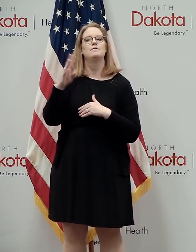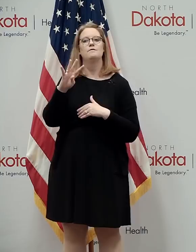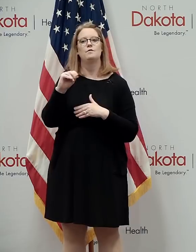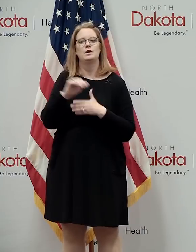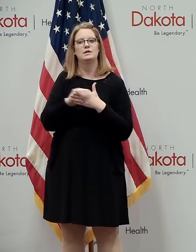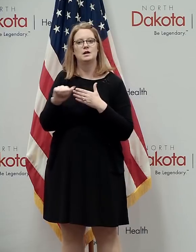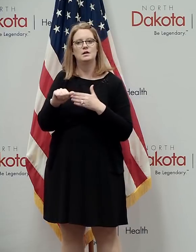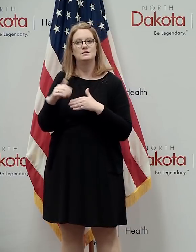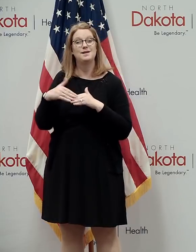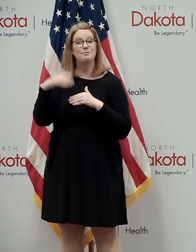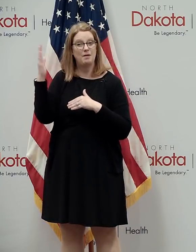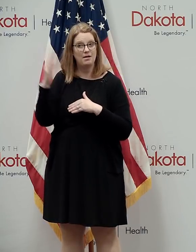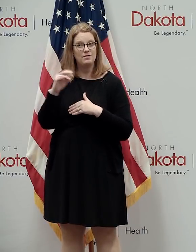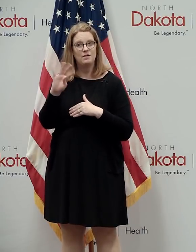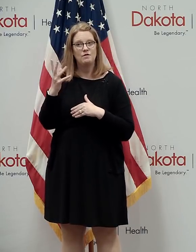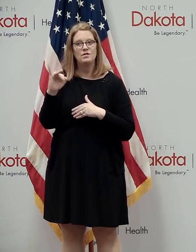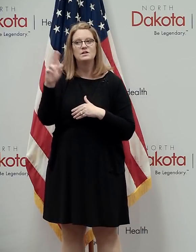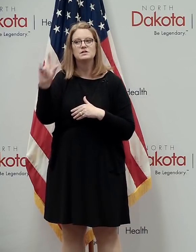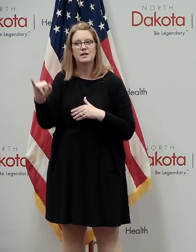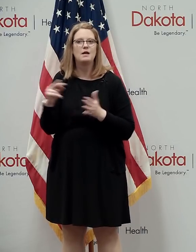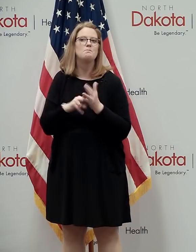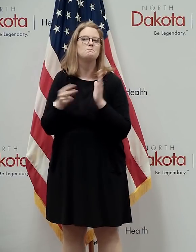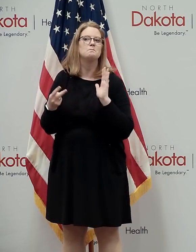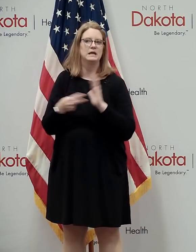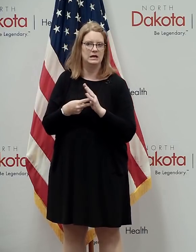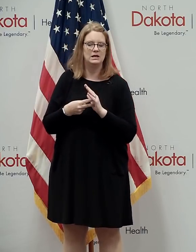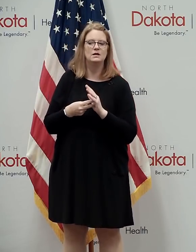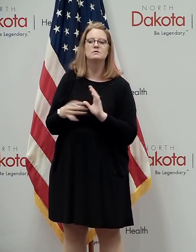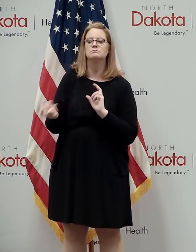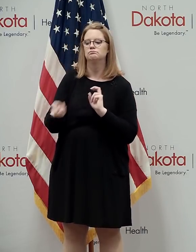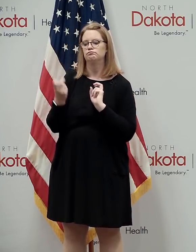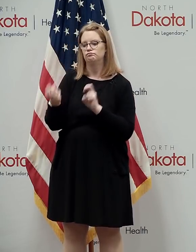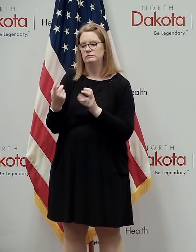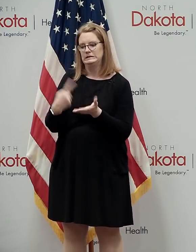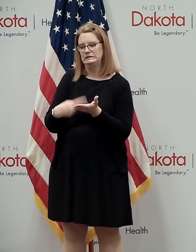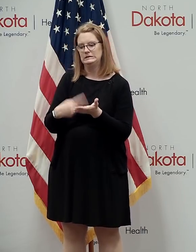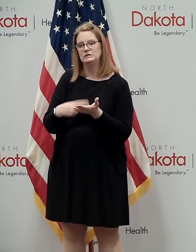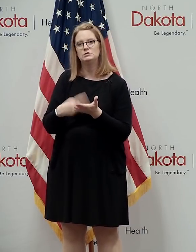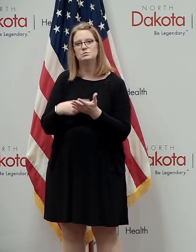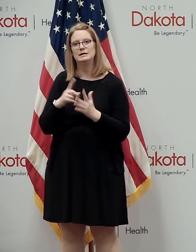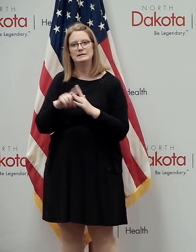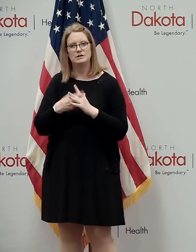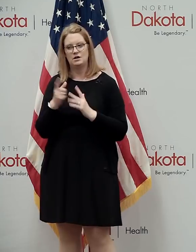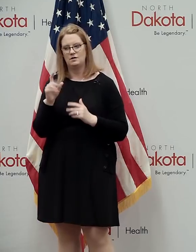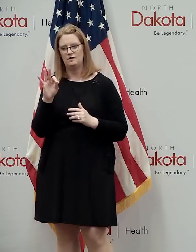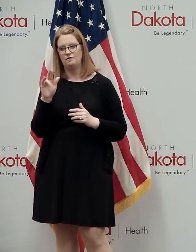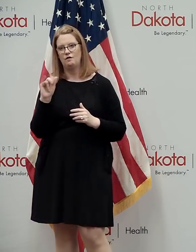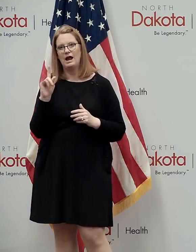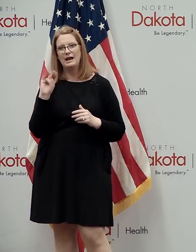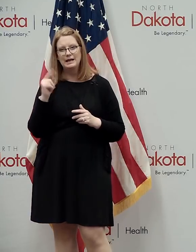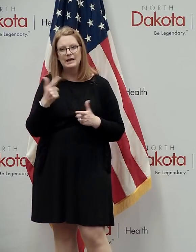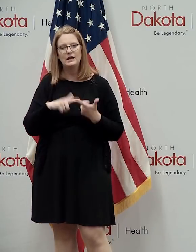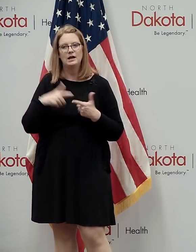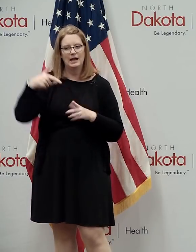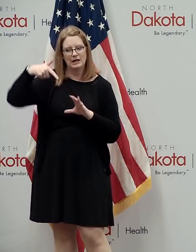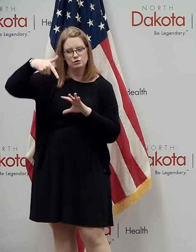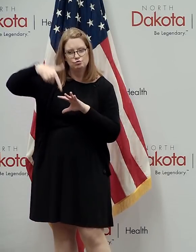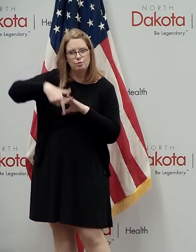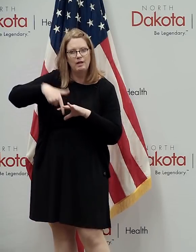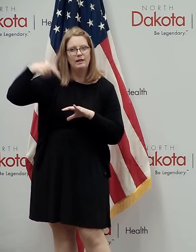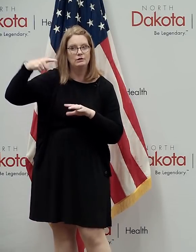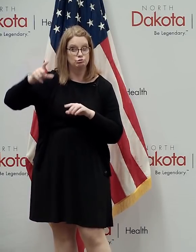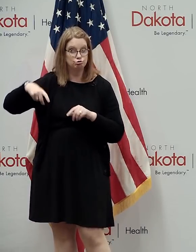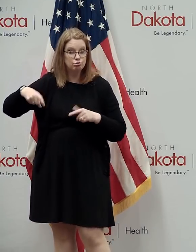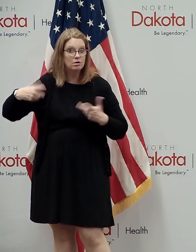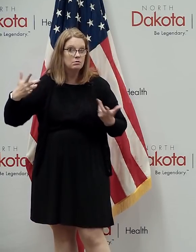July, that's when we're going to sit down and have discussions about, should we bring back fracking crews? Should we bring back back drilling rigs? Should